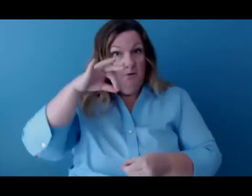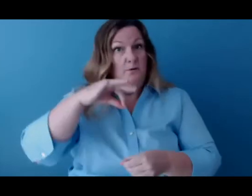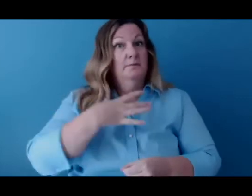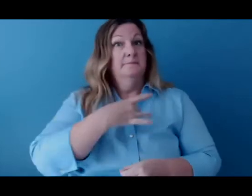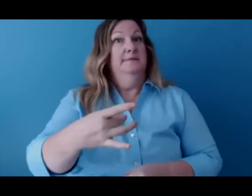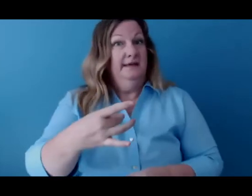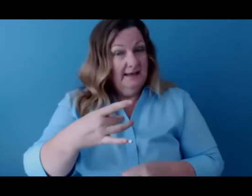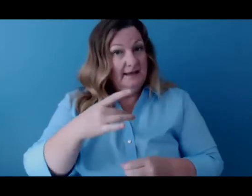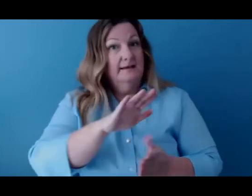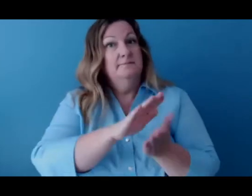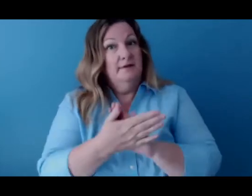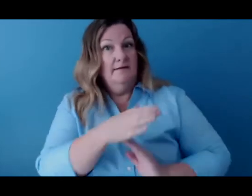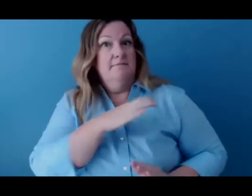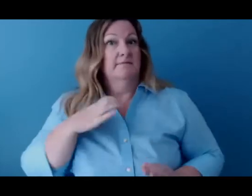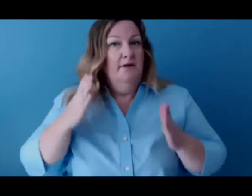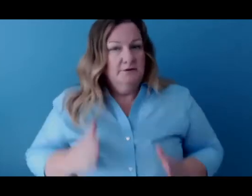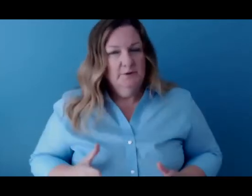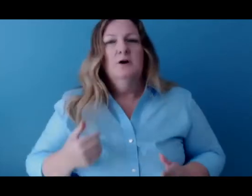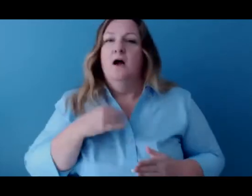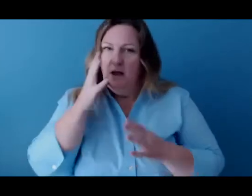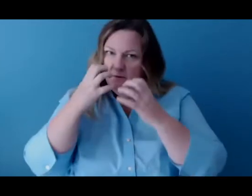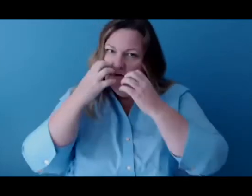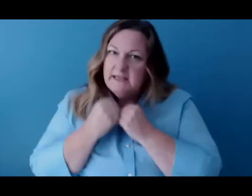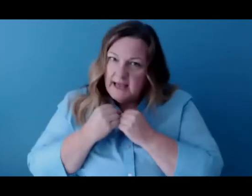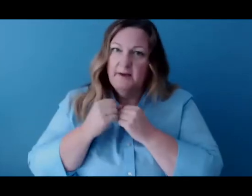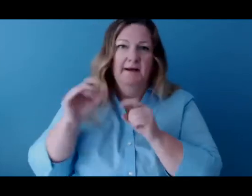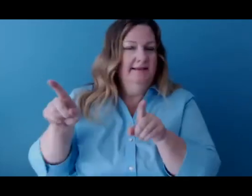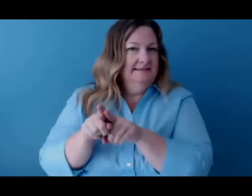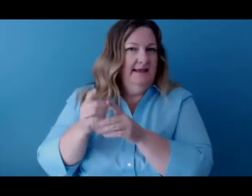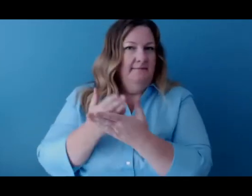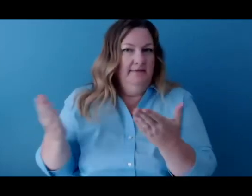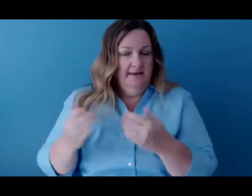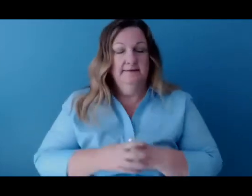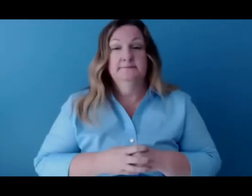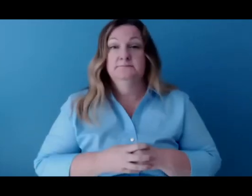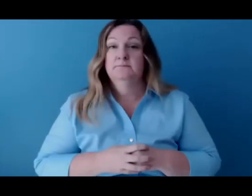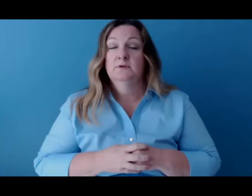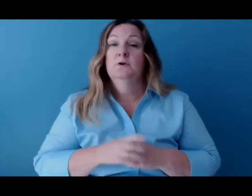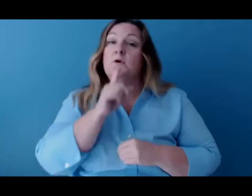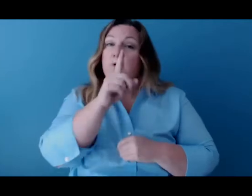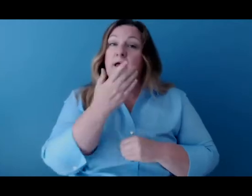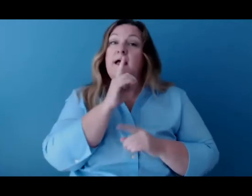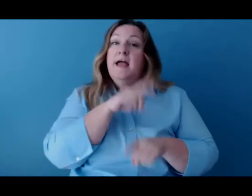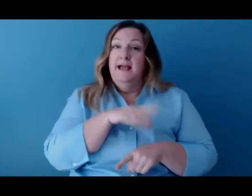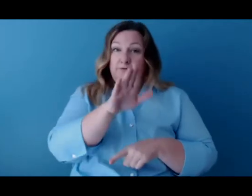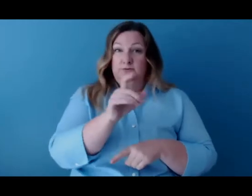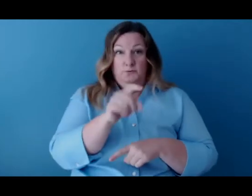will be something that I care about. To answer your question though, in the most personal way, I'm living it right